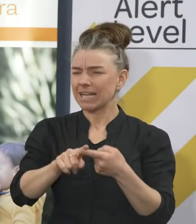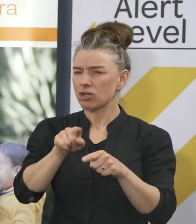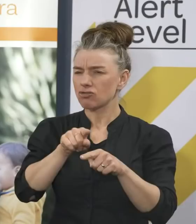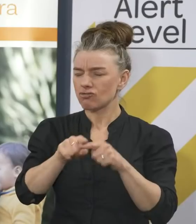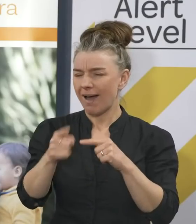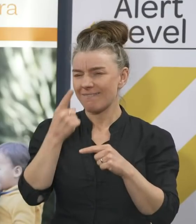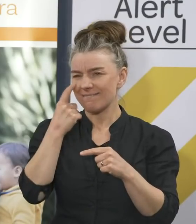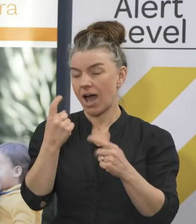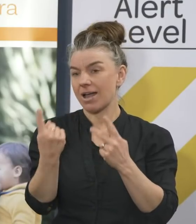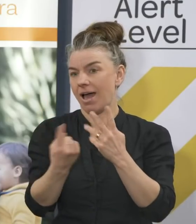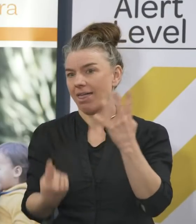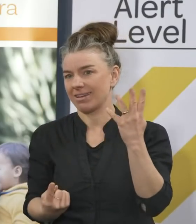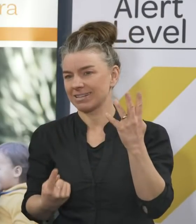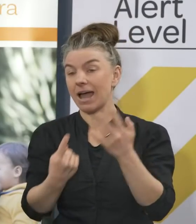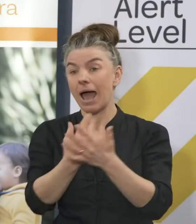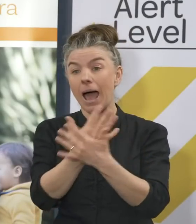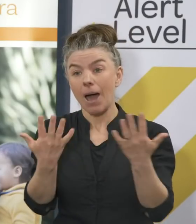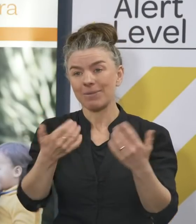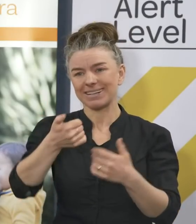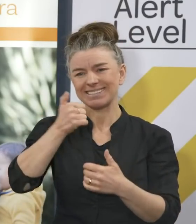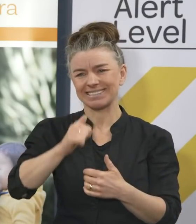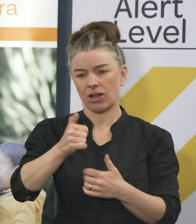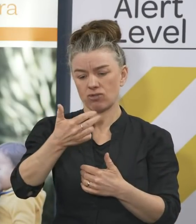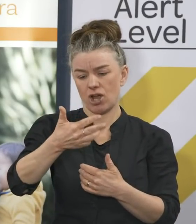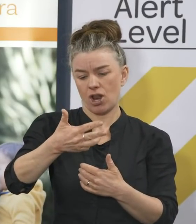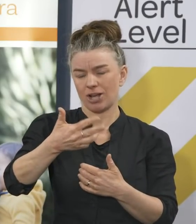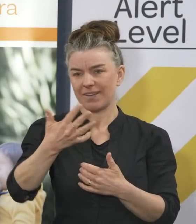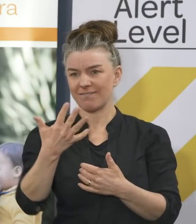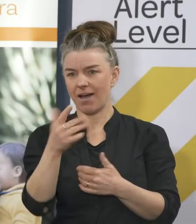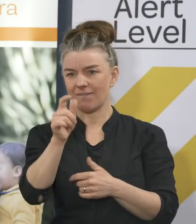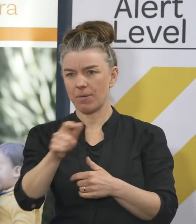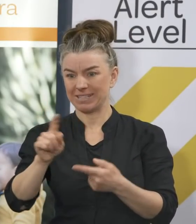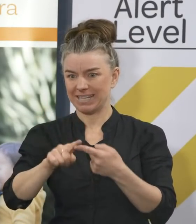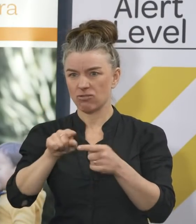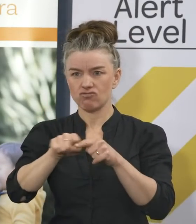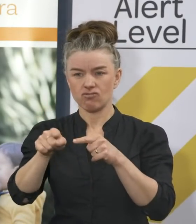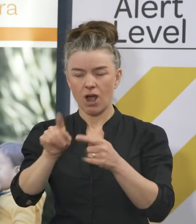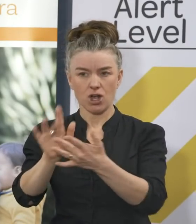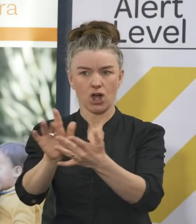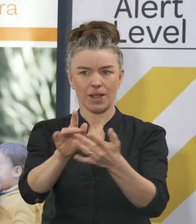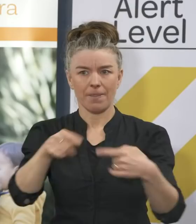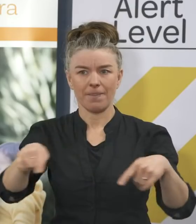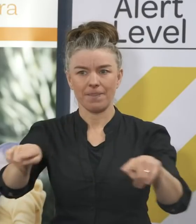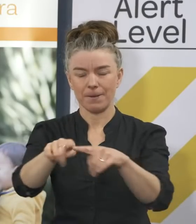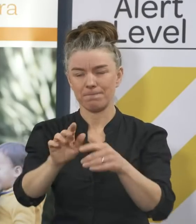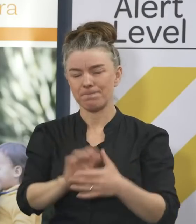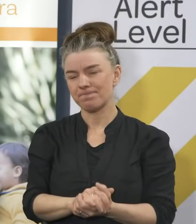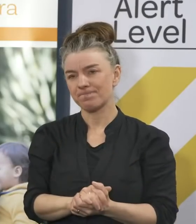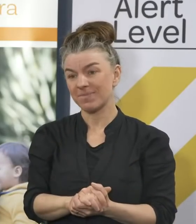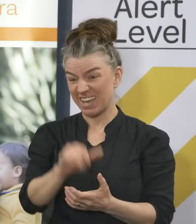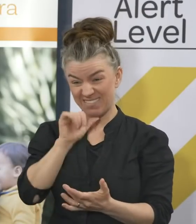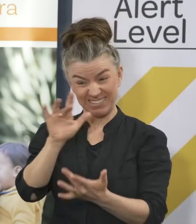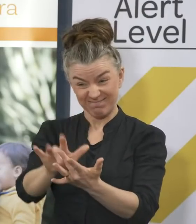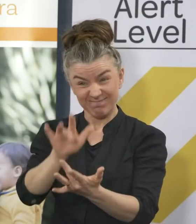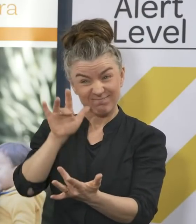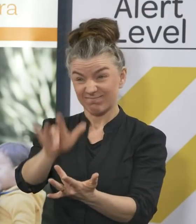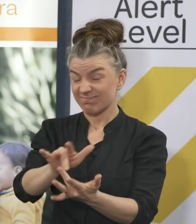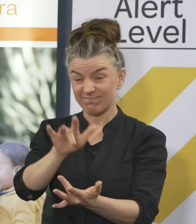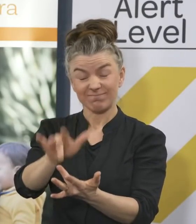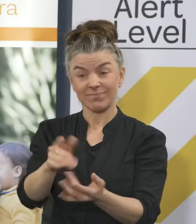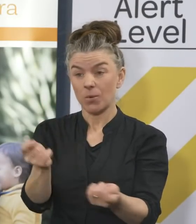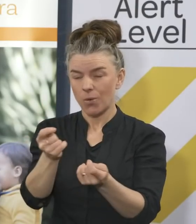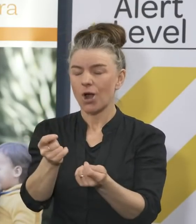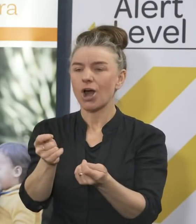the balance, which is 695 people. As needed, we will refer people who we do not make contact with to